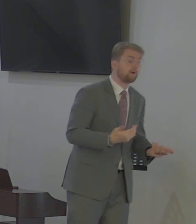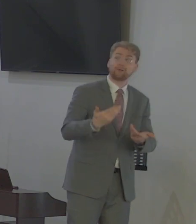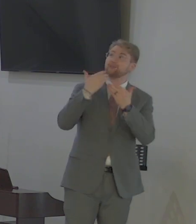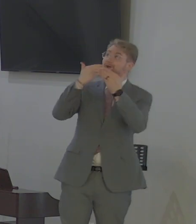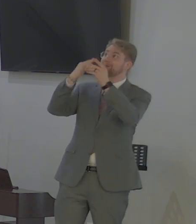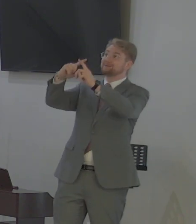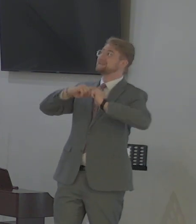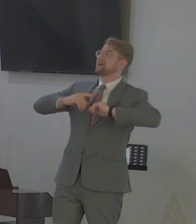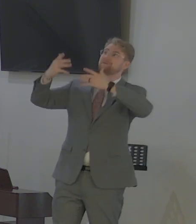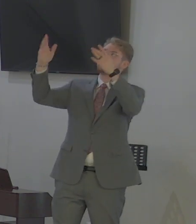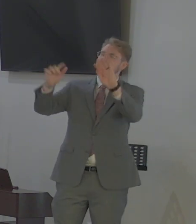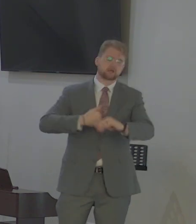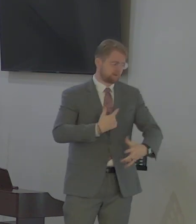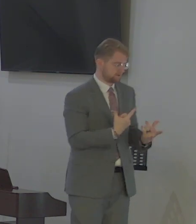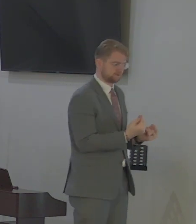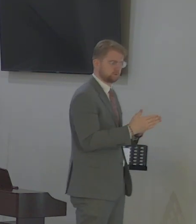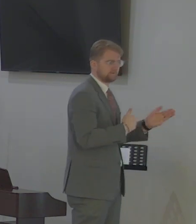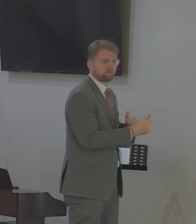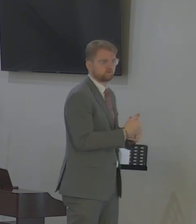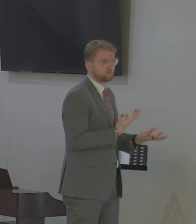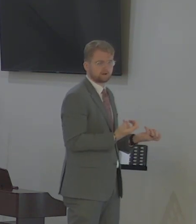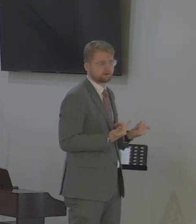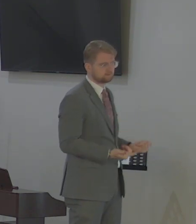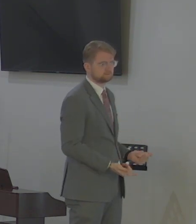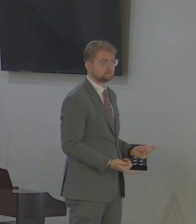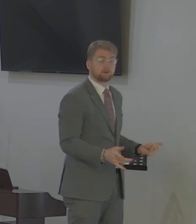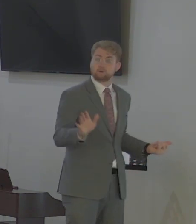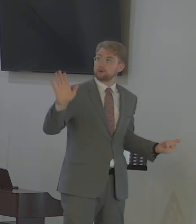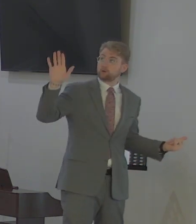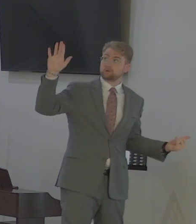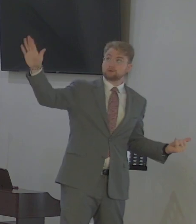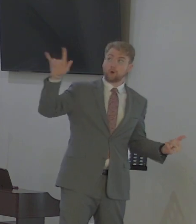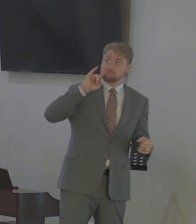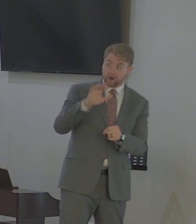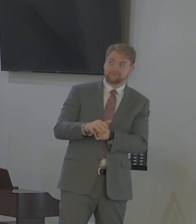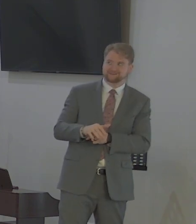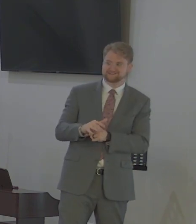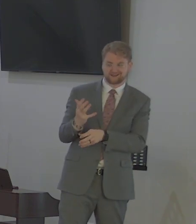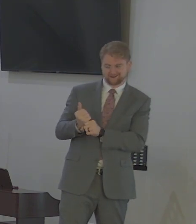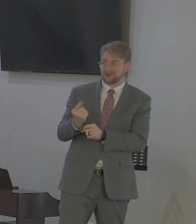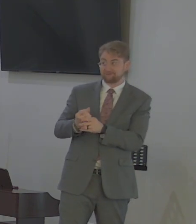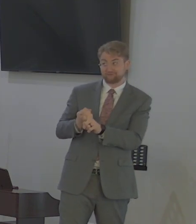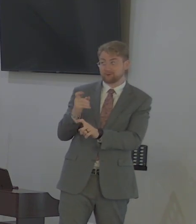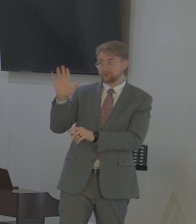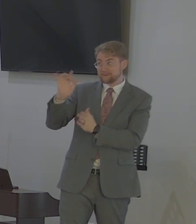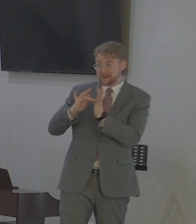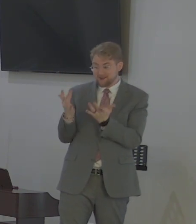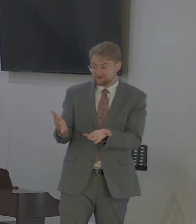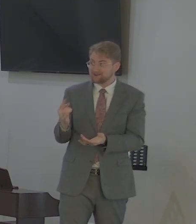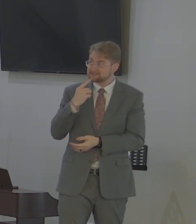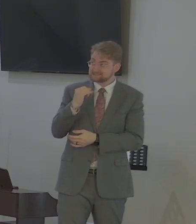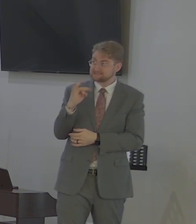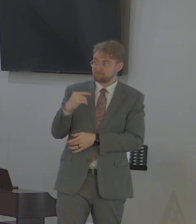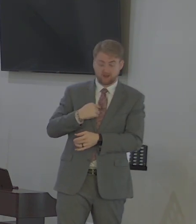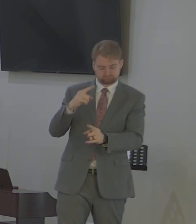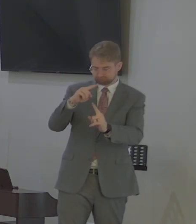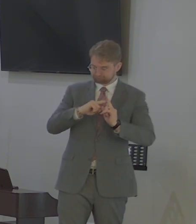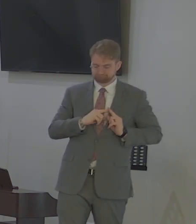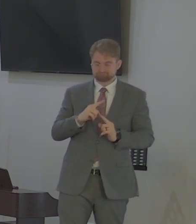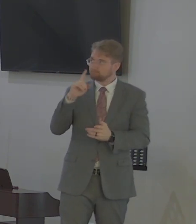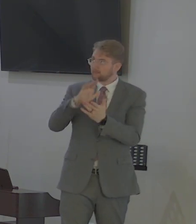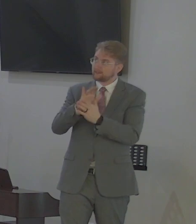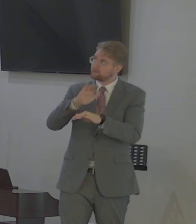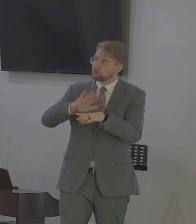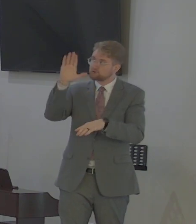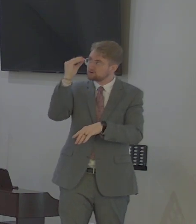whatever I want to do. And your promise that we got from his word says that when I believe in your son, Jesus Christ, I have